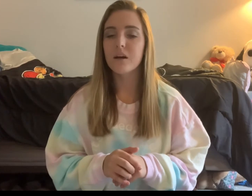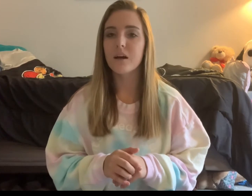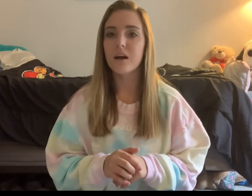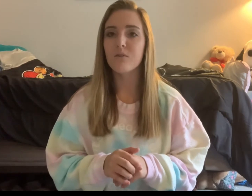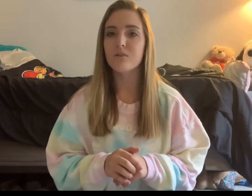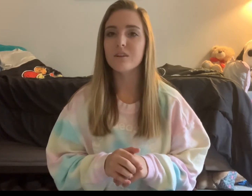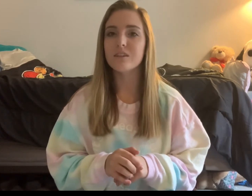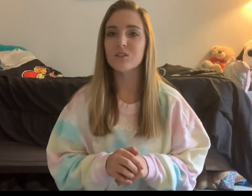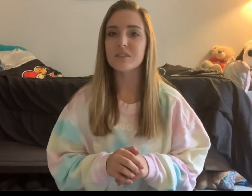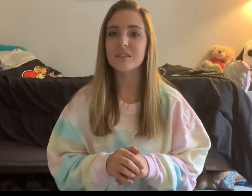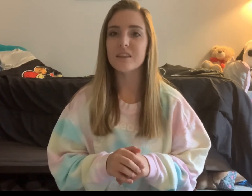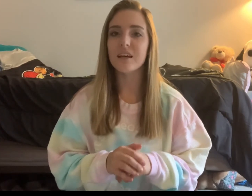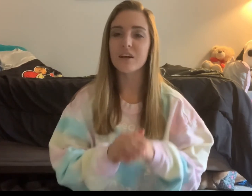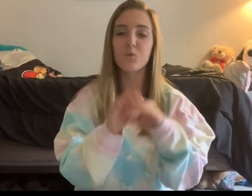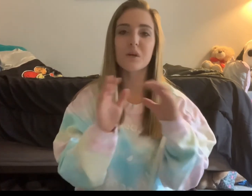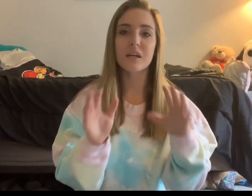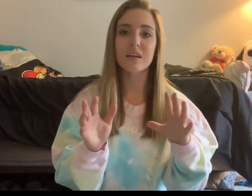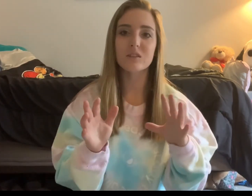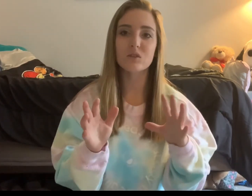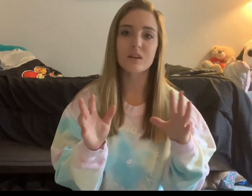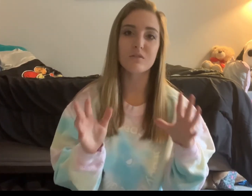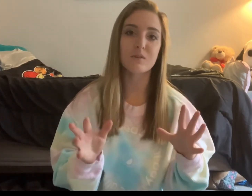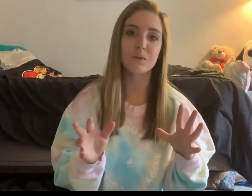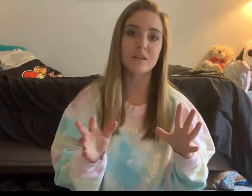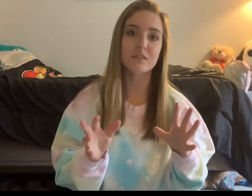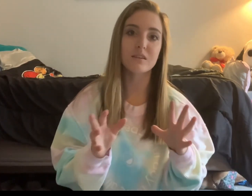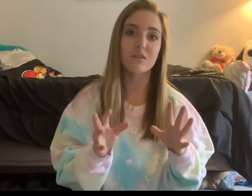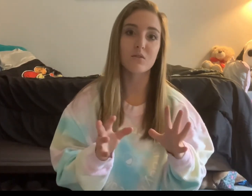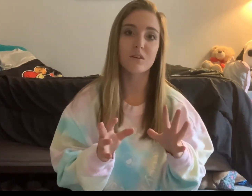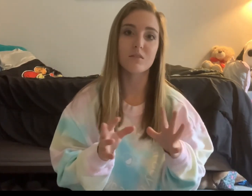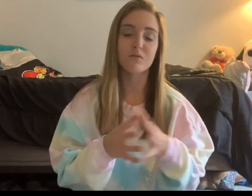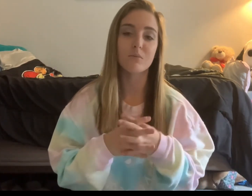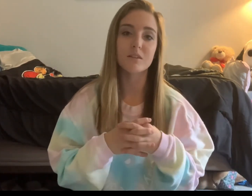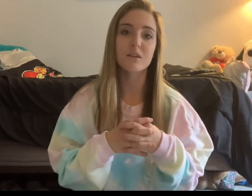I really just need like a weekend to like focus and learn it for myself.